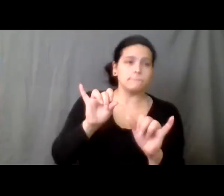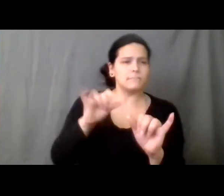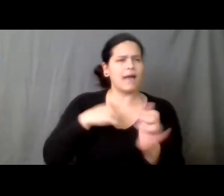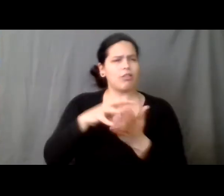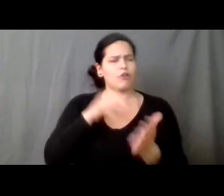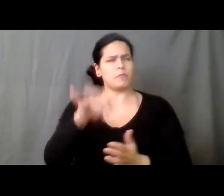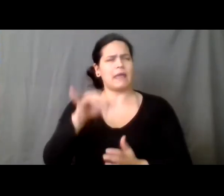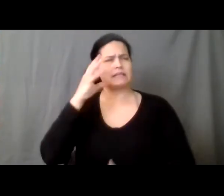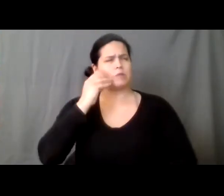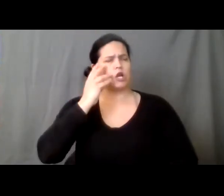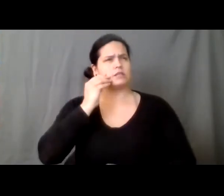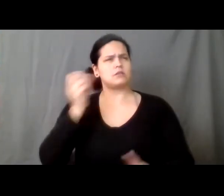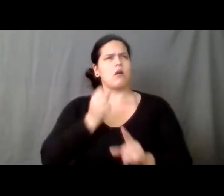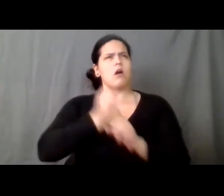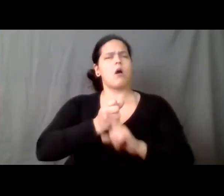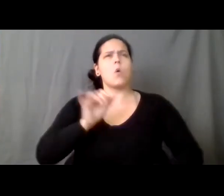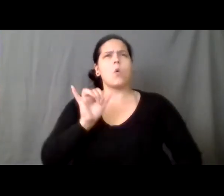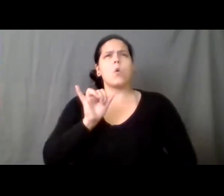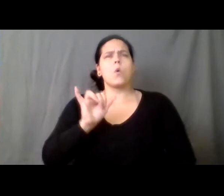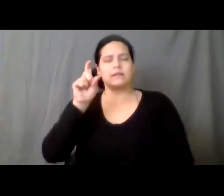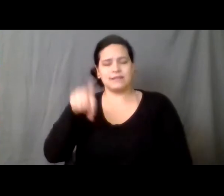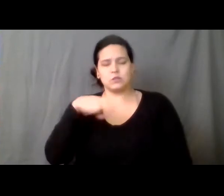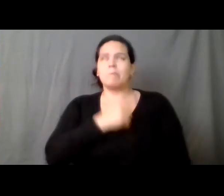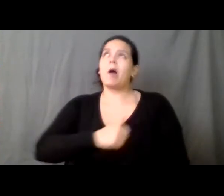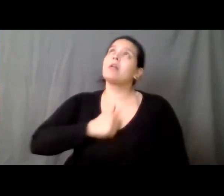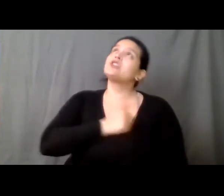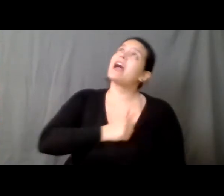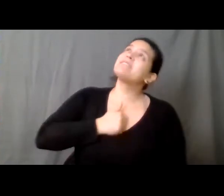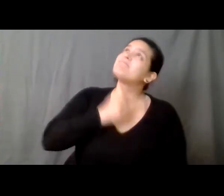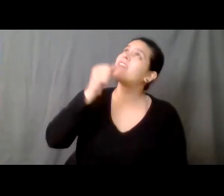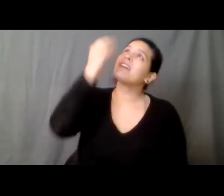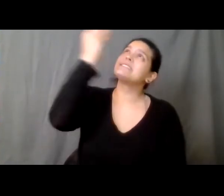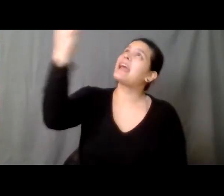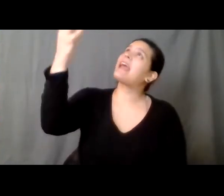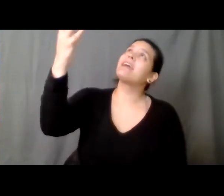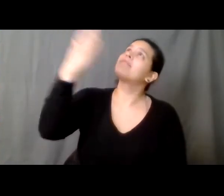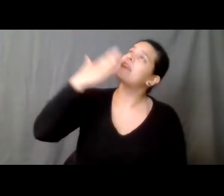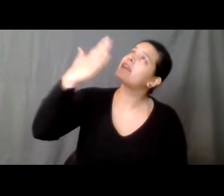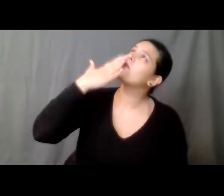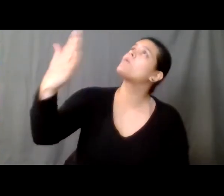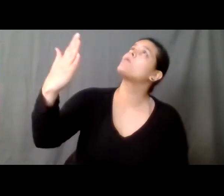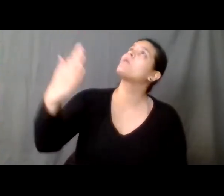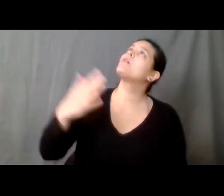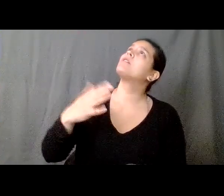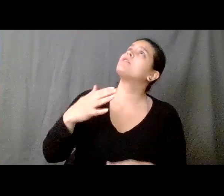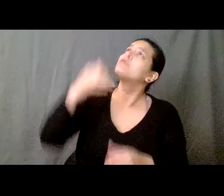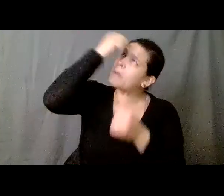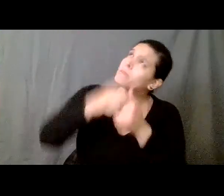to apologize to those ancestors for not saying those things that should be said, and for not remembering